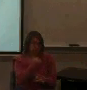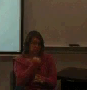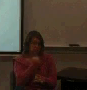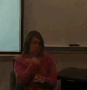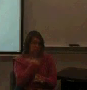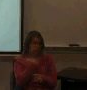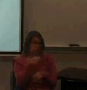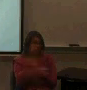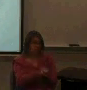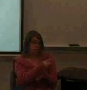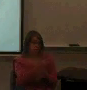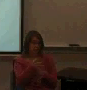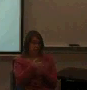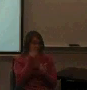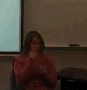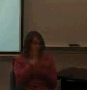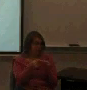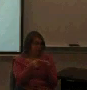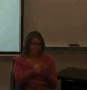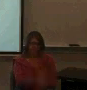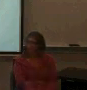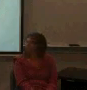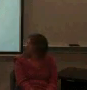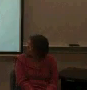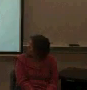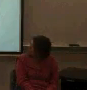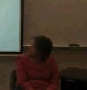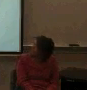make you learn about them.